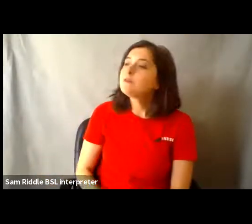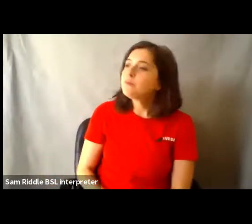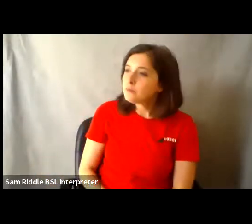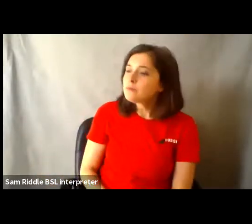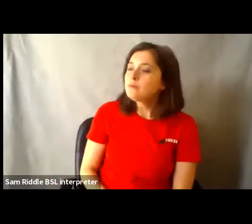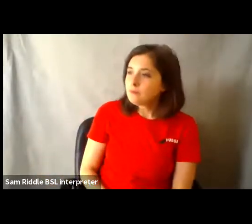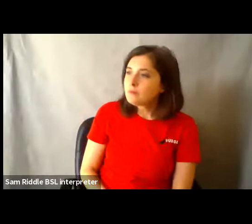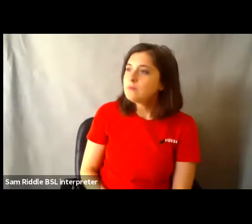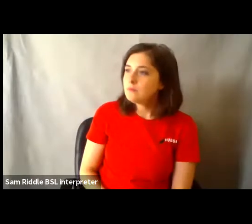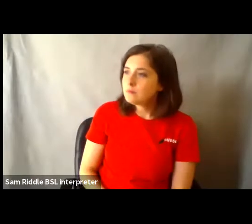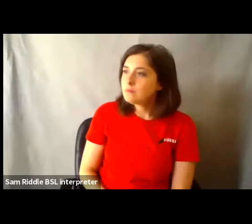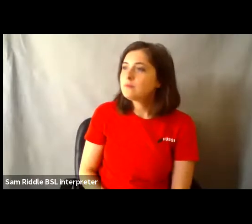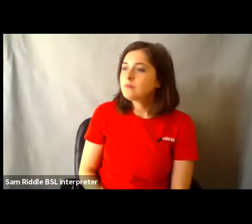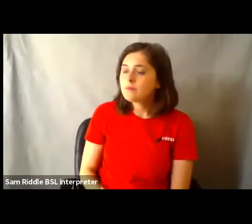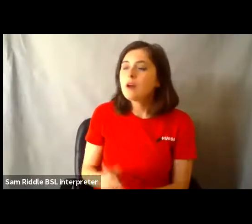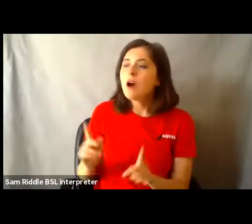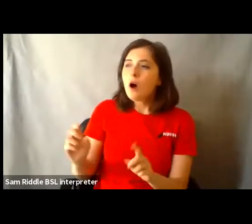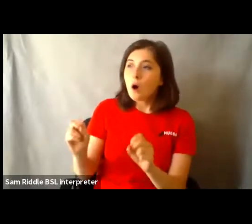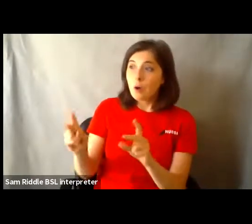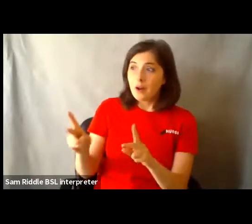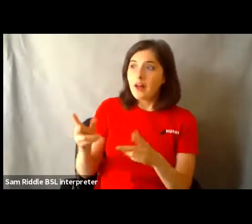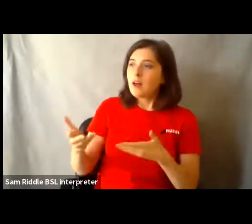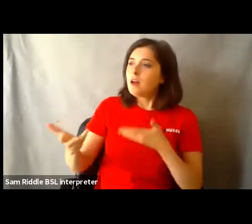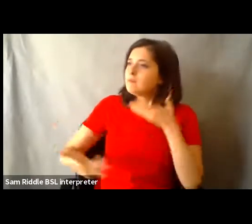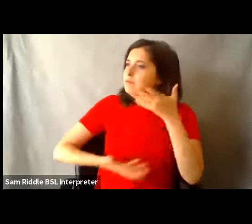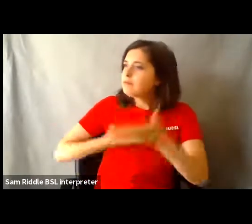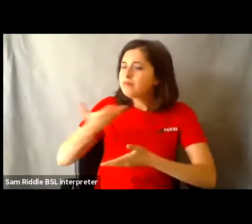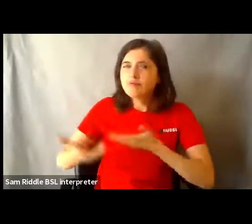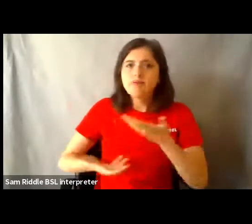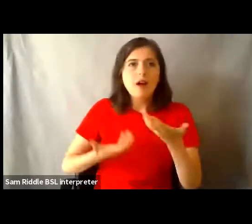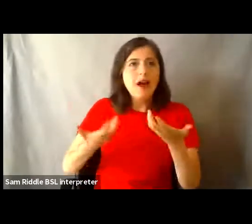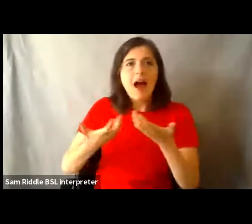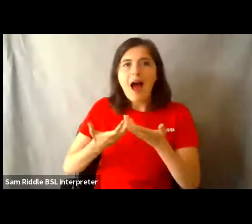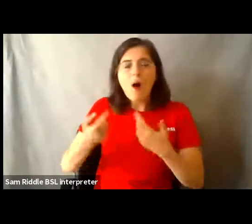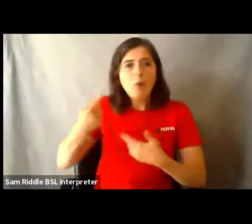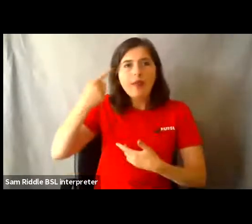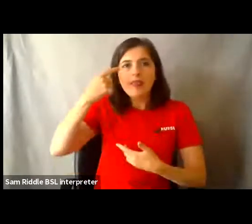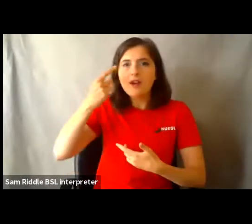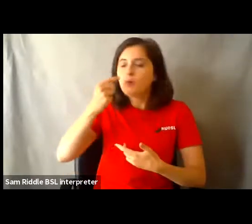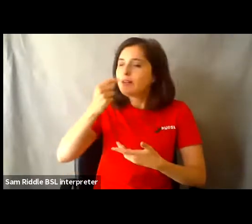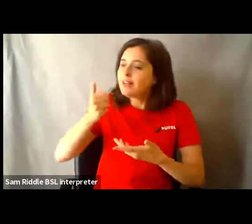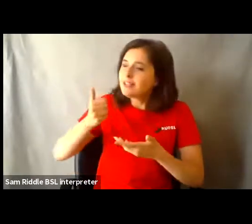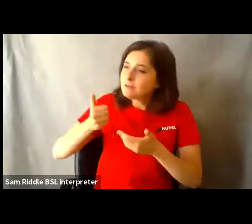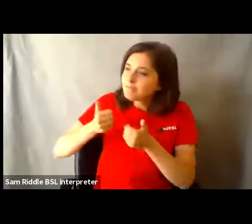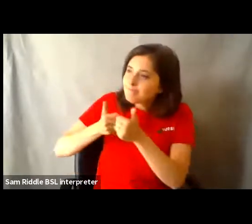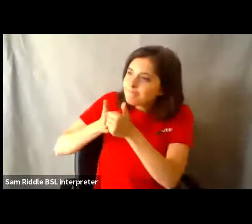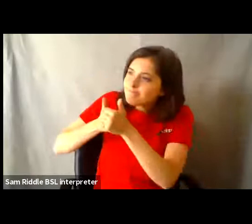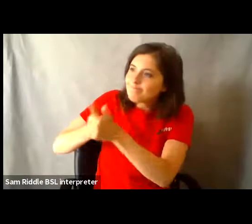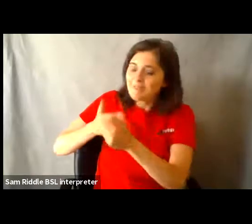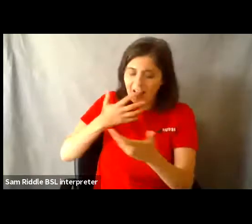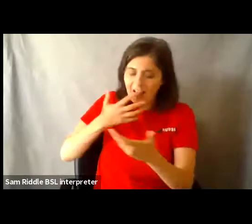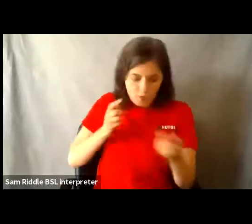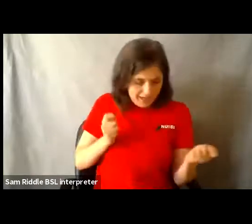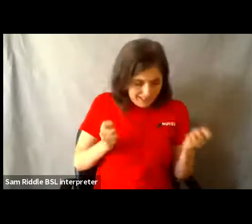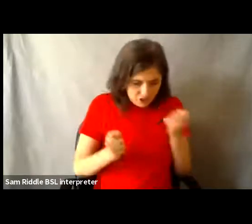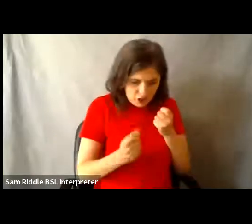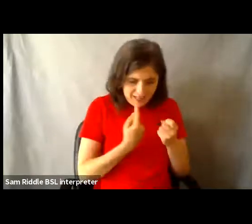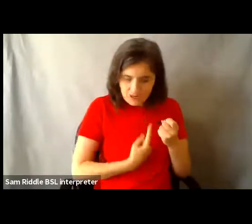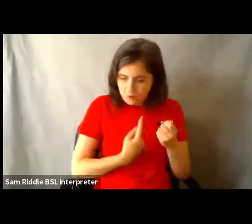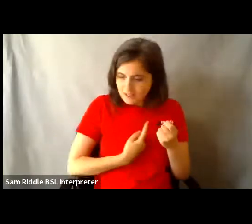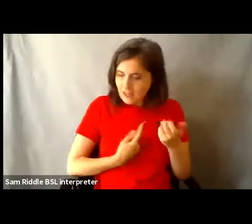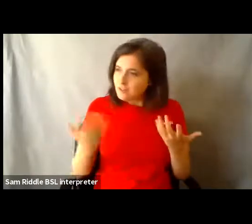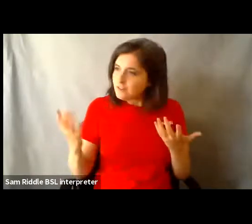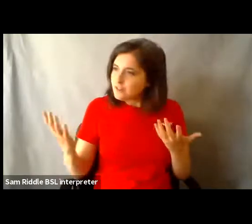explain what we think we can do and change and reinvigorate the